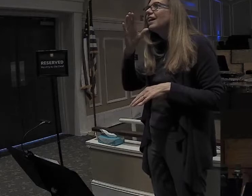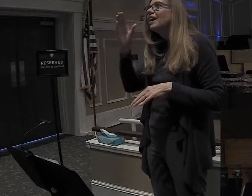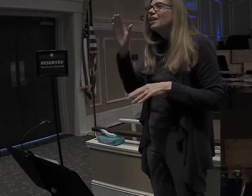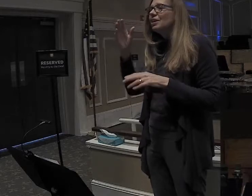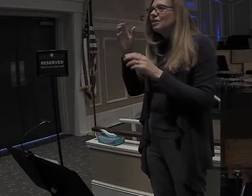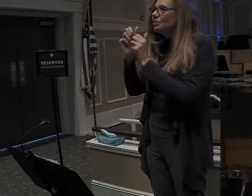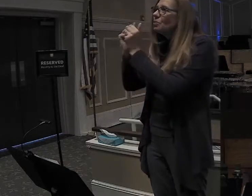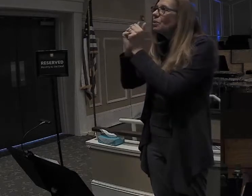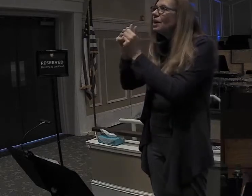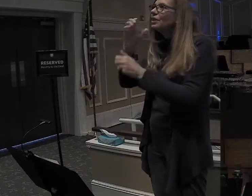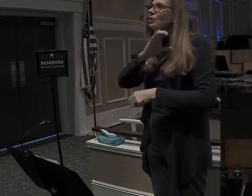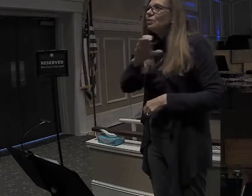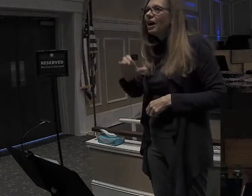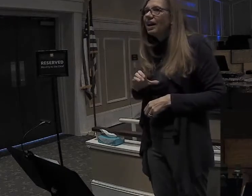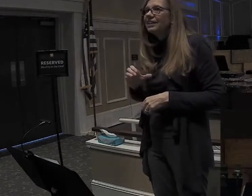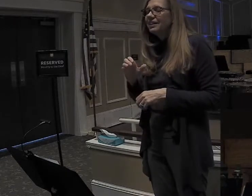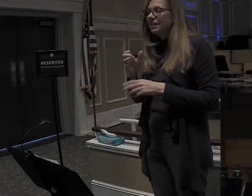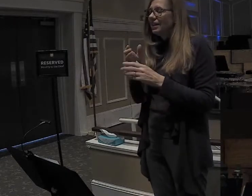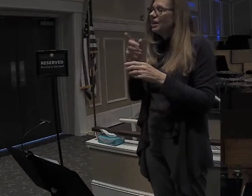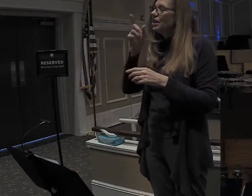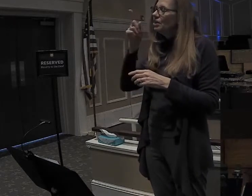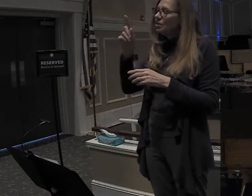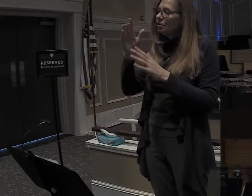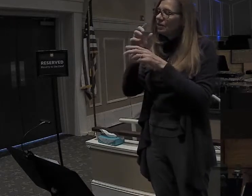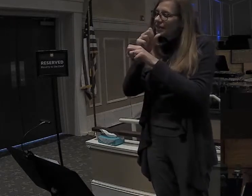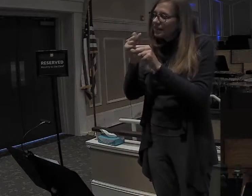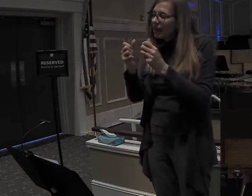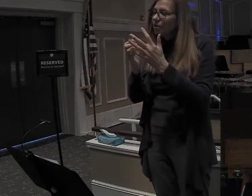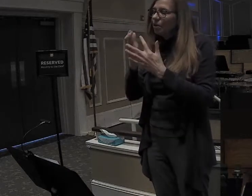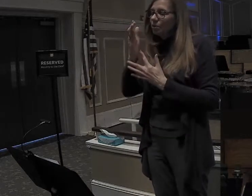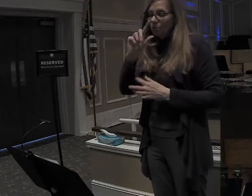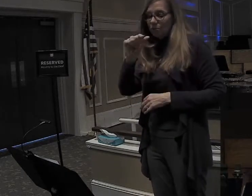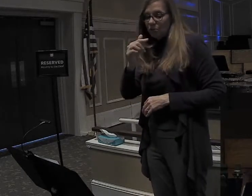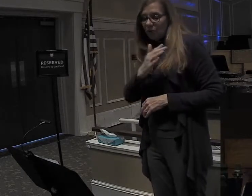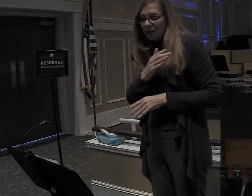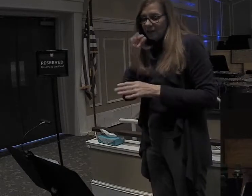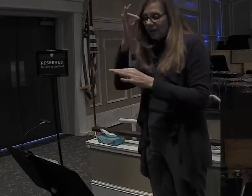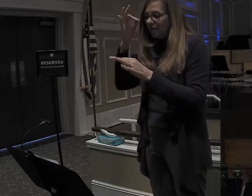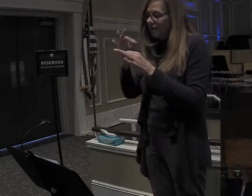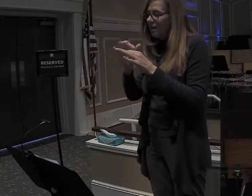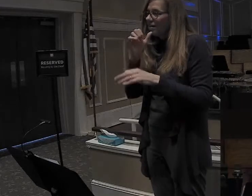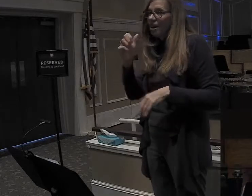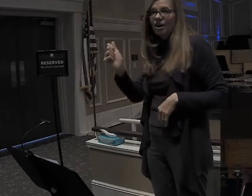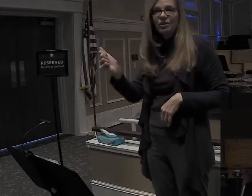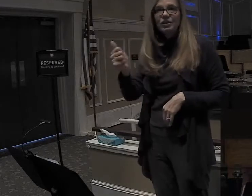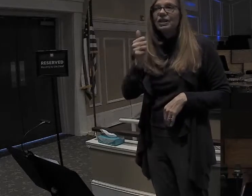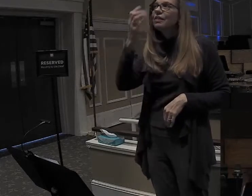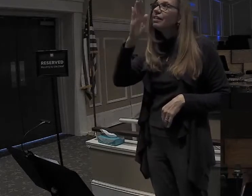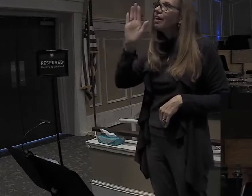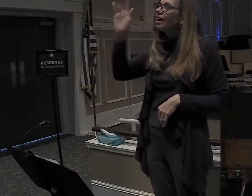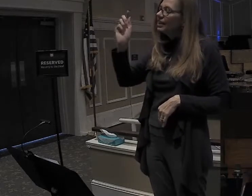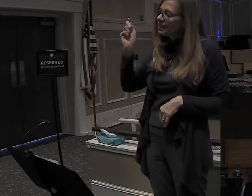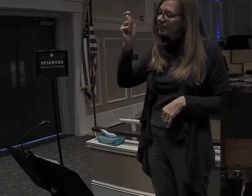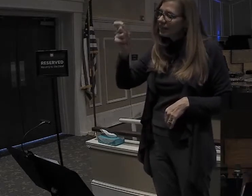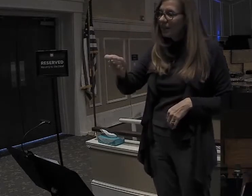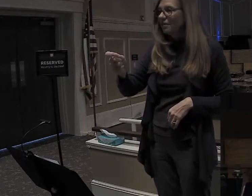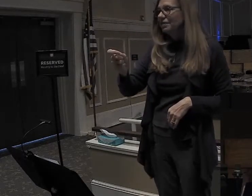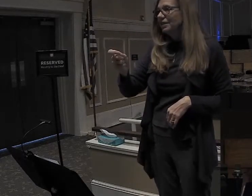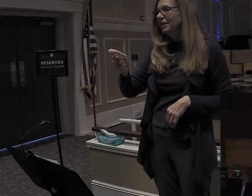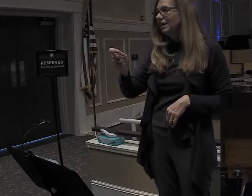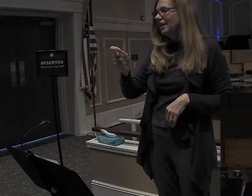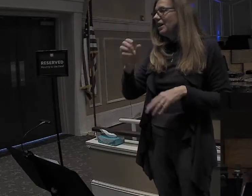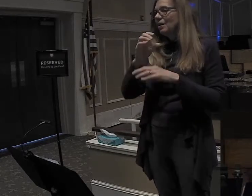faith in Christ. For by grace you've been saved through faith, and that not of yourselves. It's a gift of God, so that